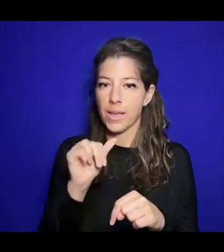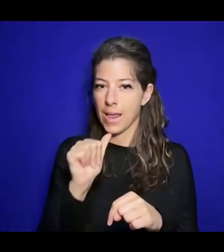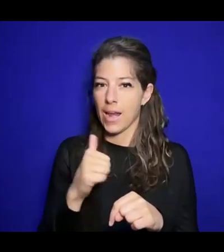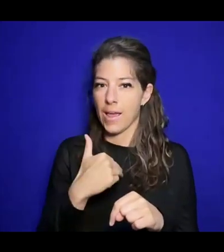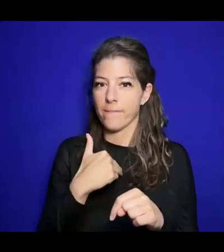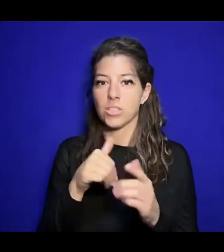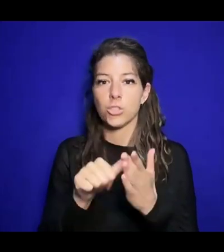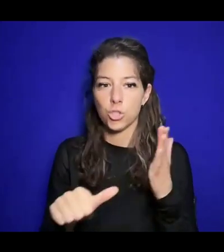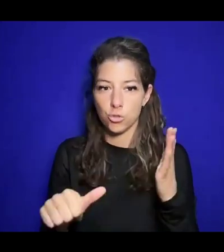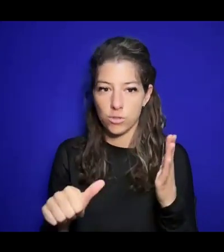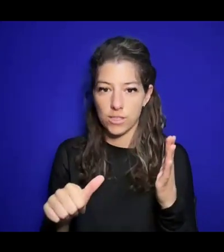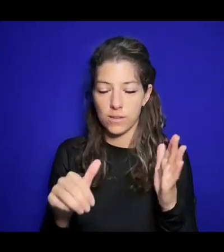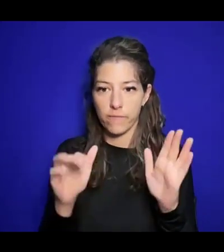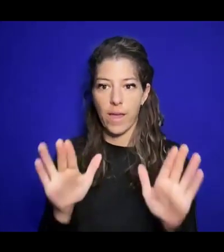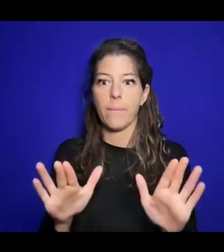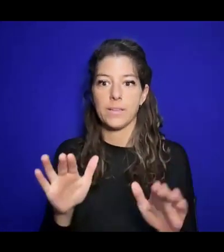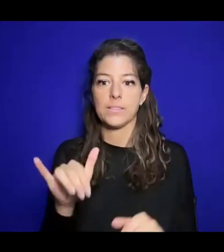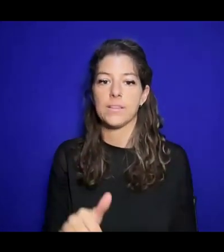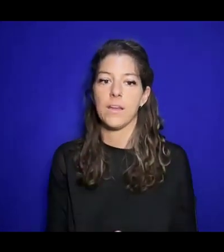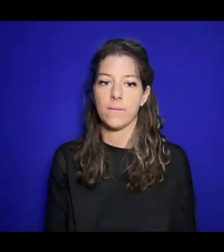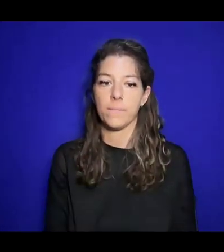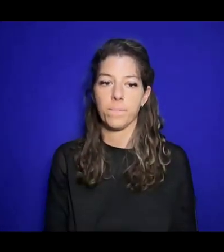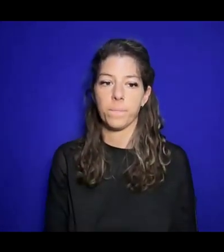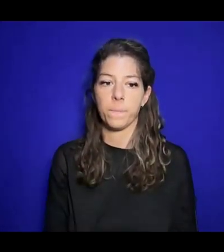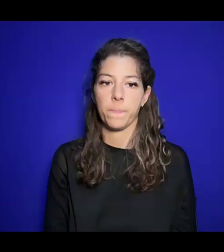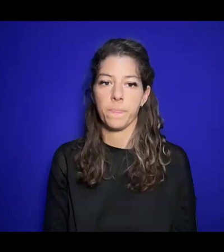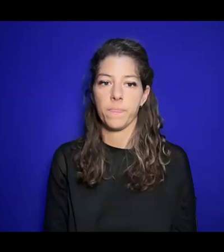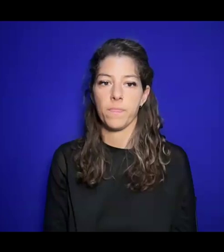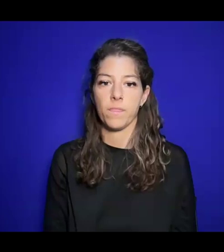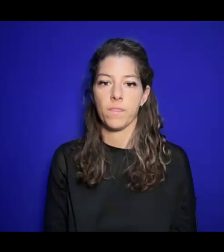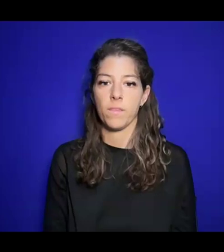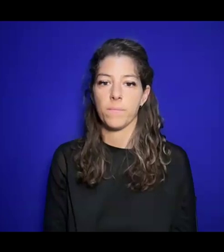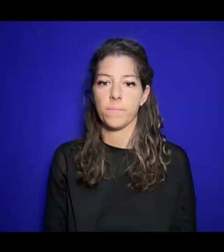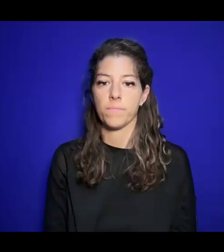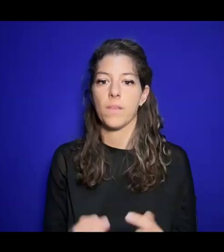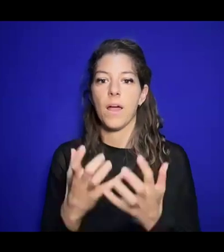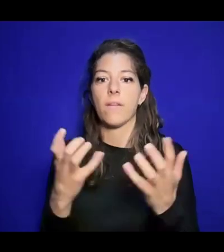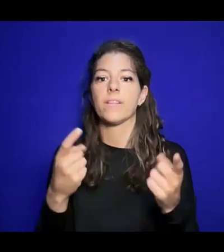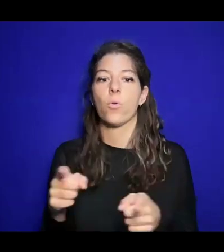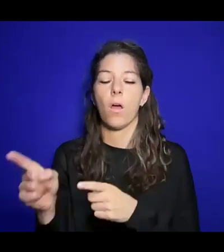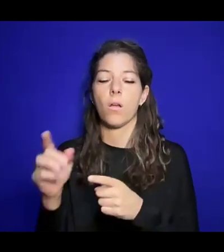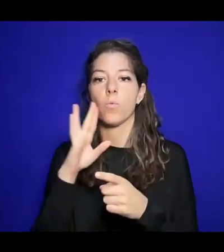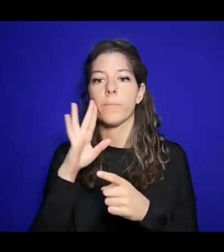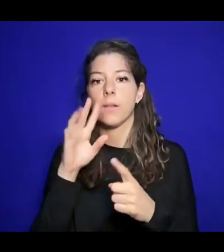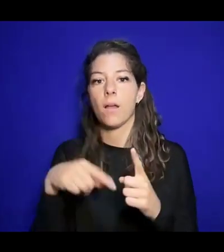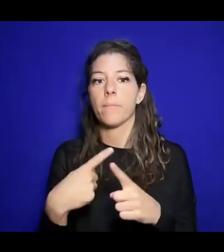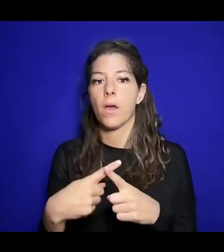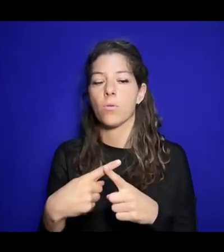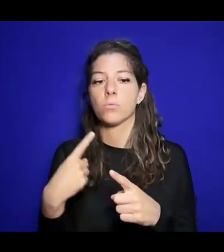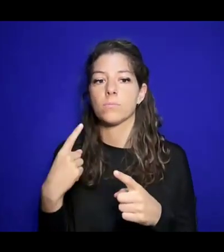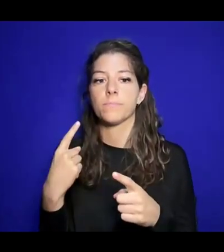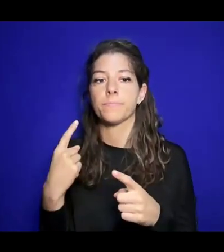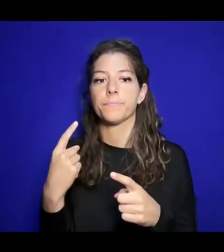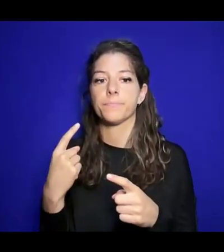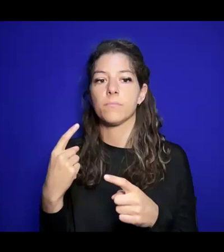having surgery? How fabulous is that? So there's just a whole lot of things going on. And we're going to be talking about